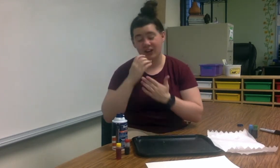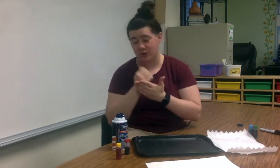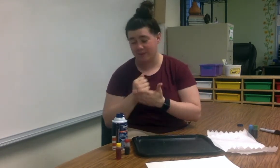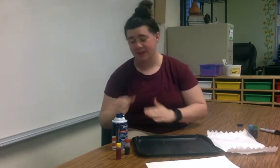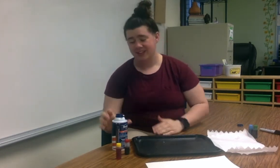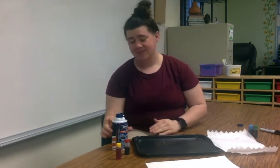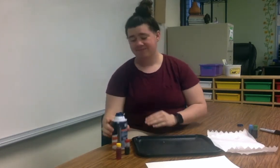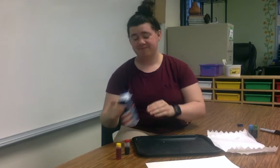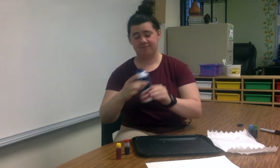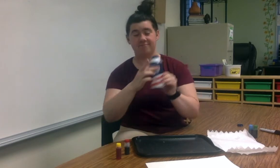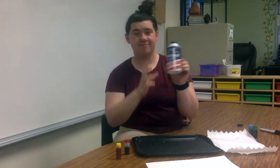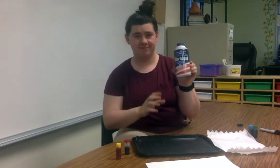cream.